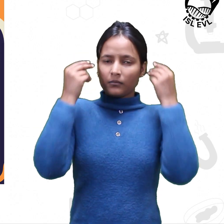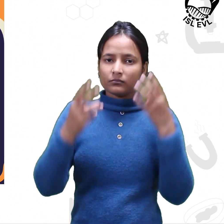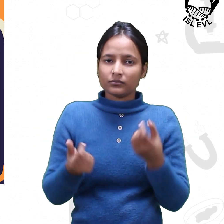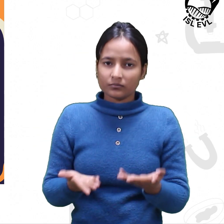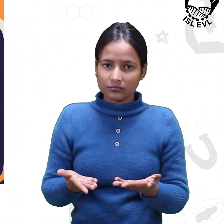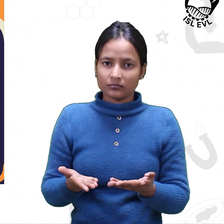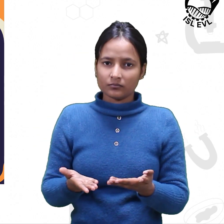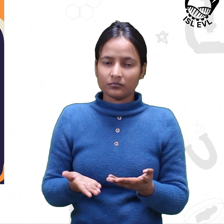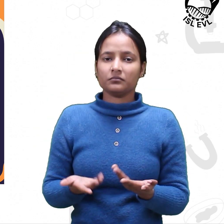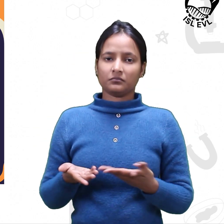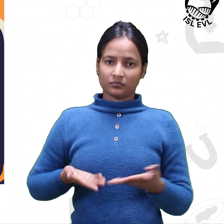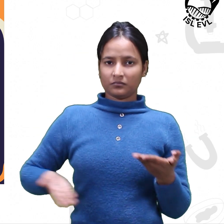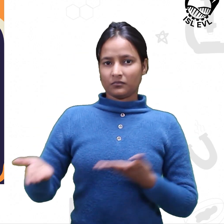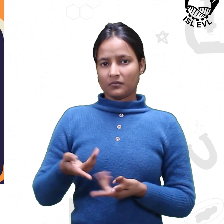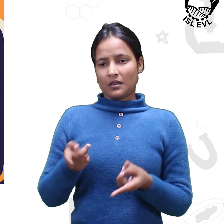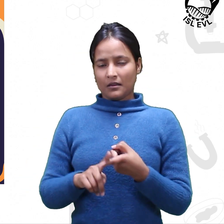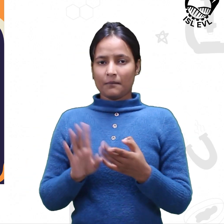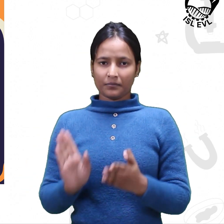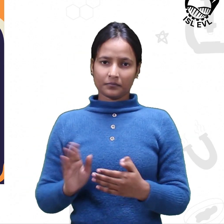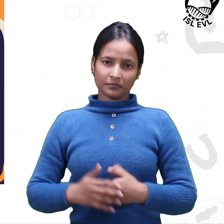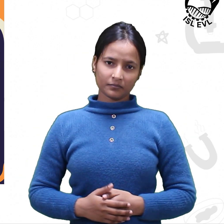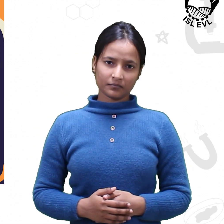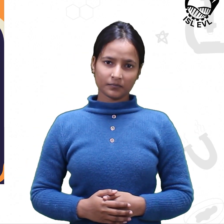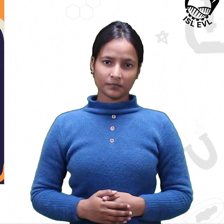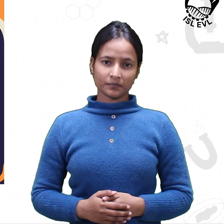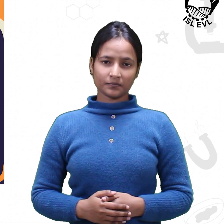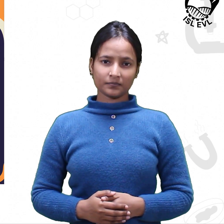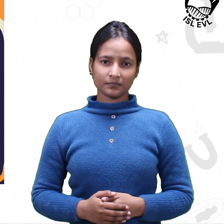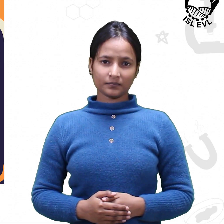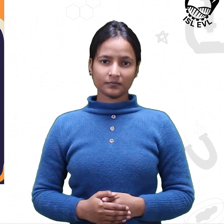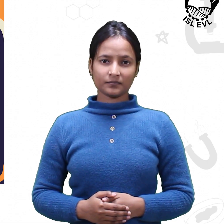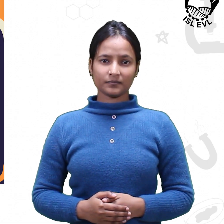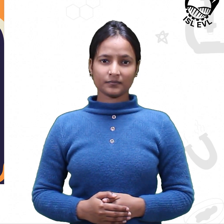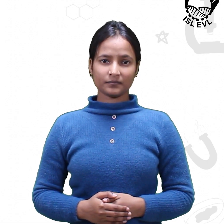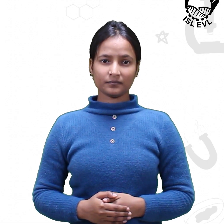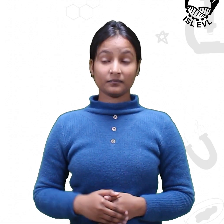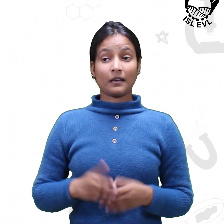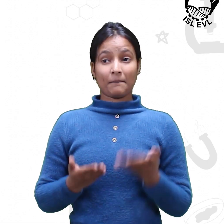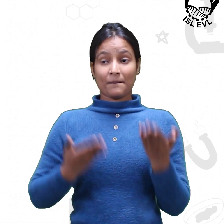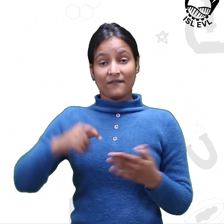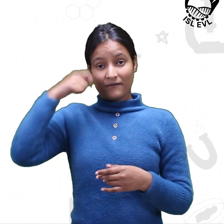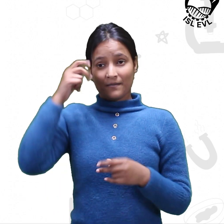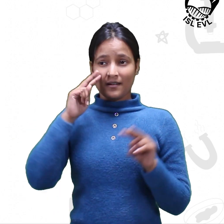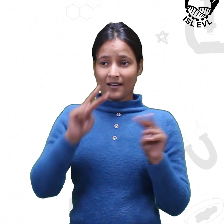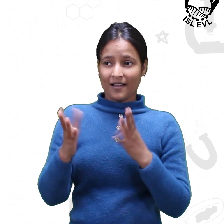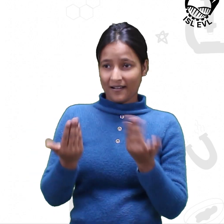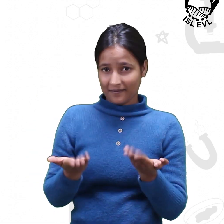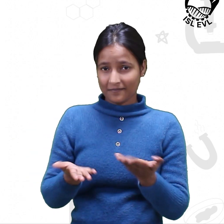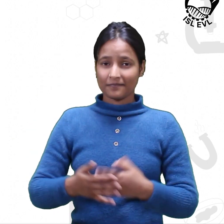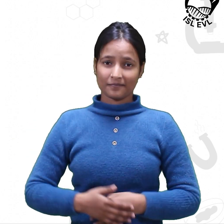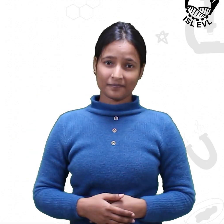few minutes and I think there was even a film on this. But but the idea is that because of